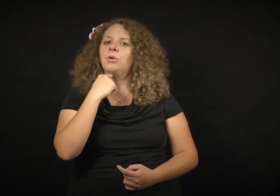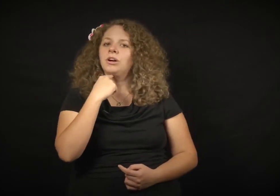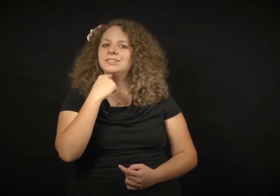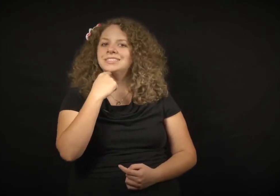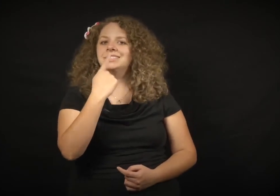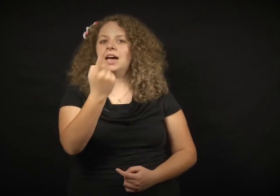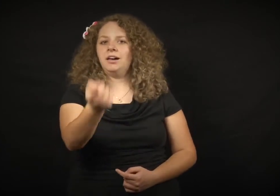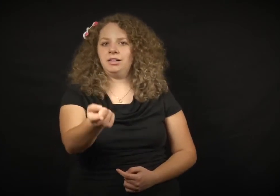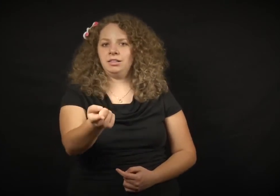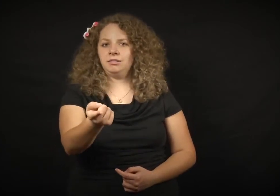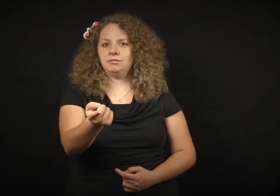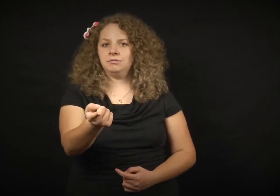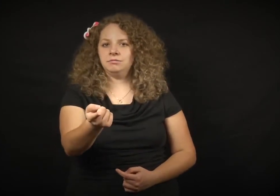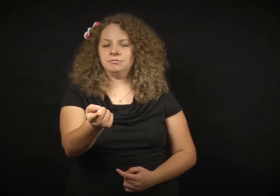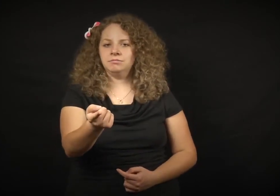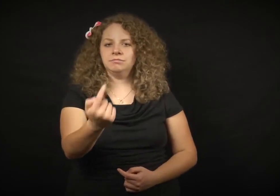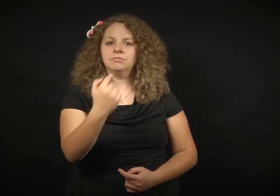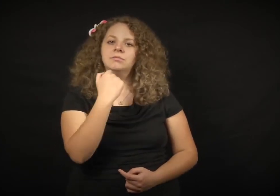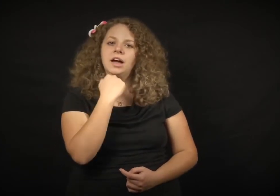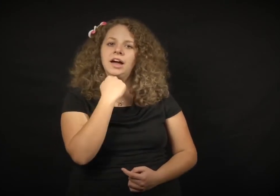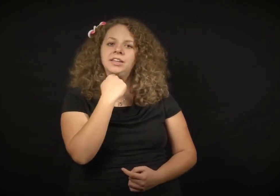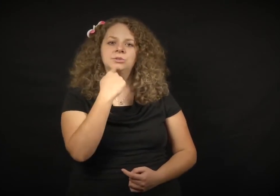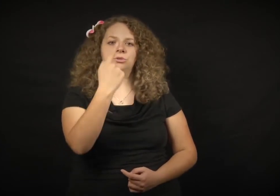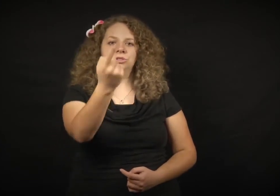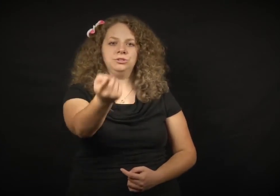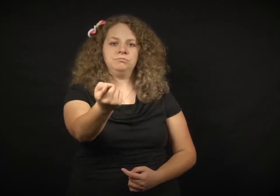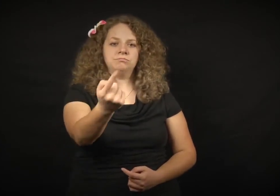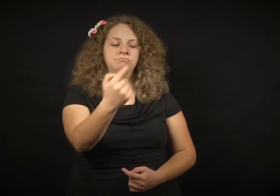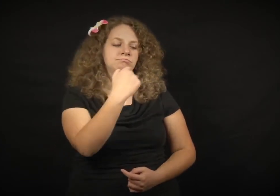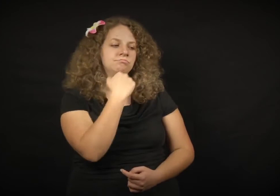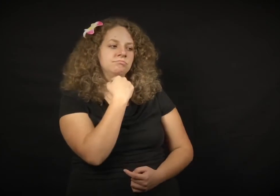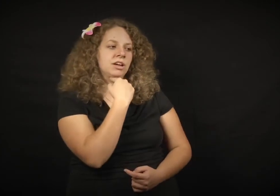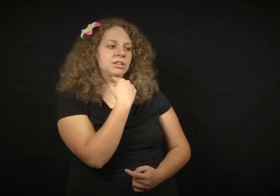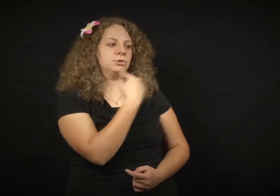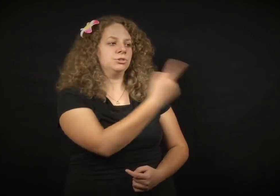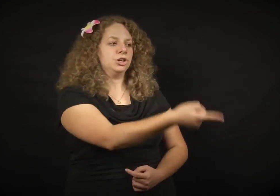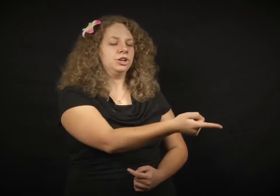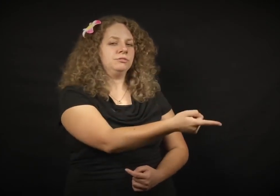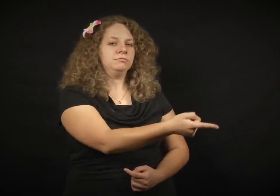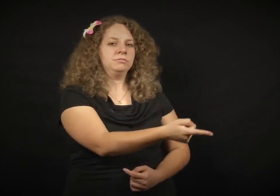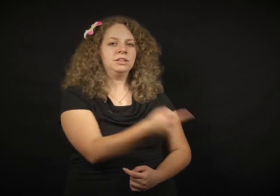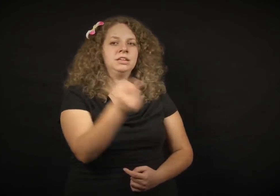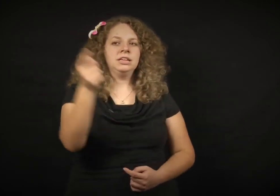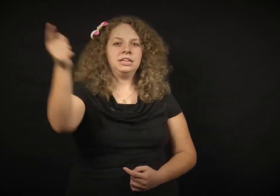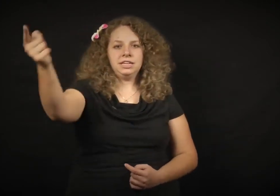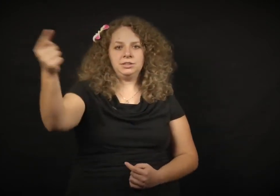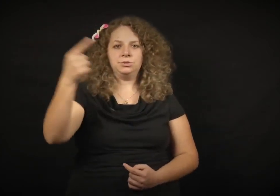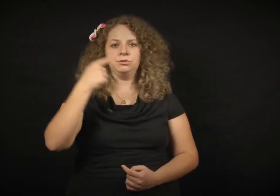Or tell. I told you. I told her. He told